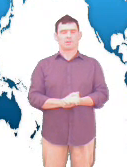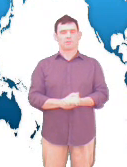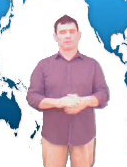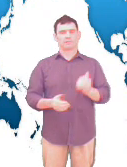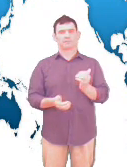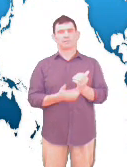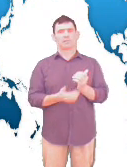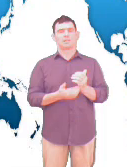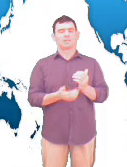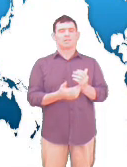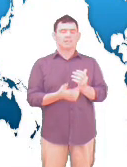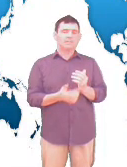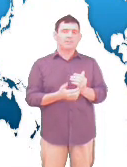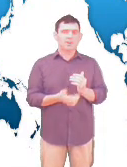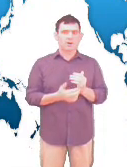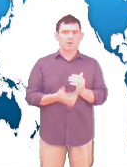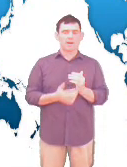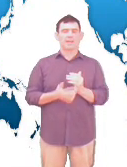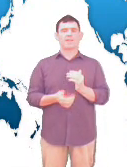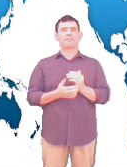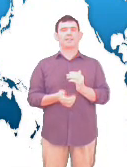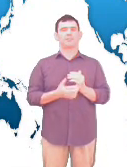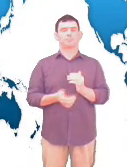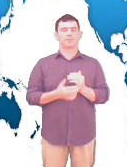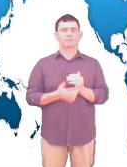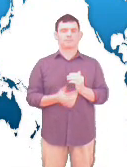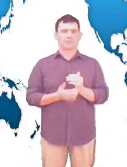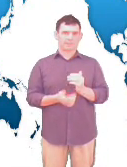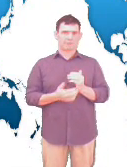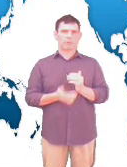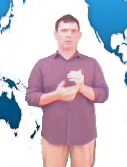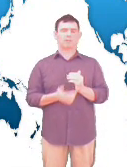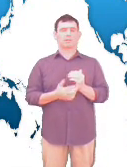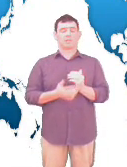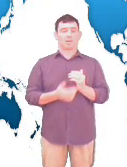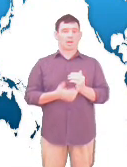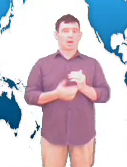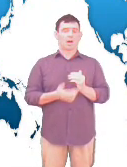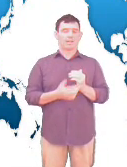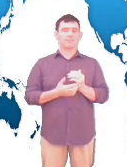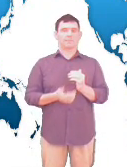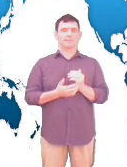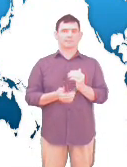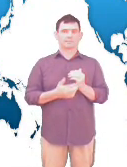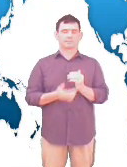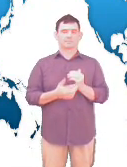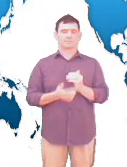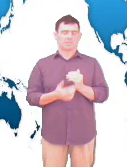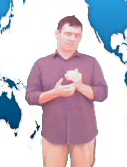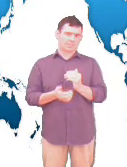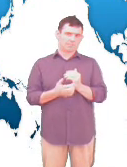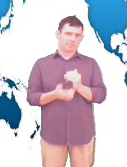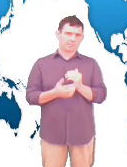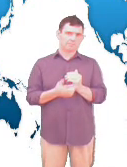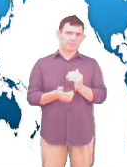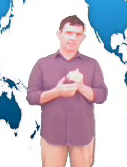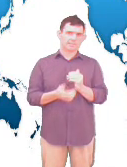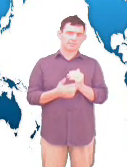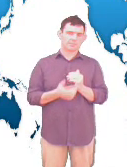All right. Even now I have that number of that roadblock I have built, I deeply and completely accept